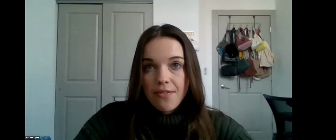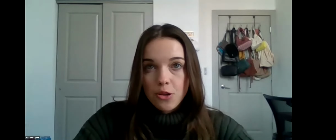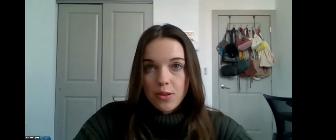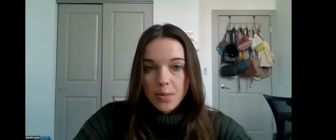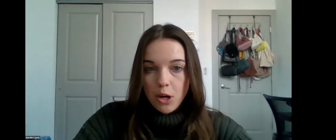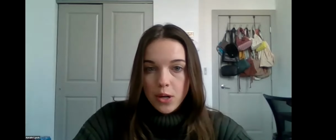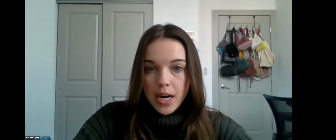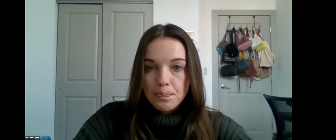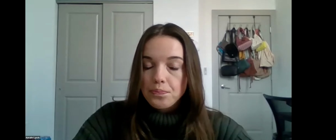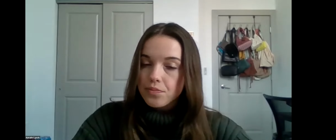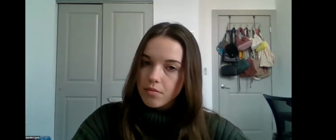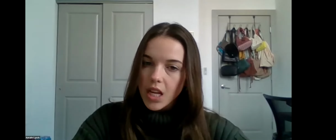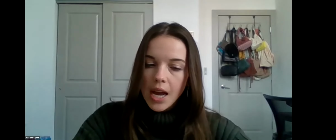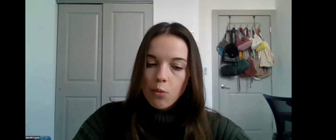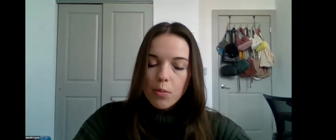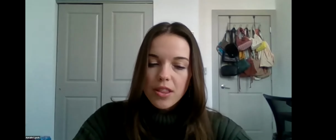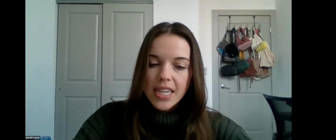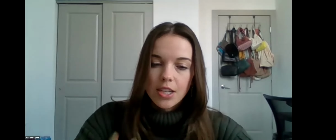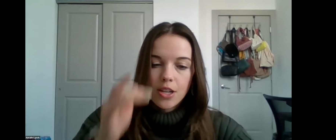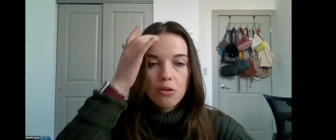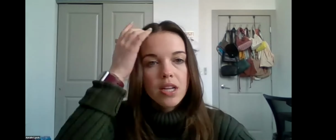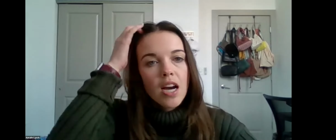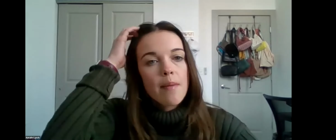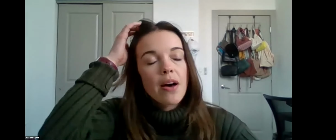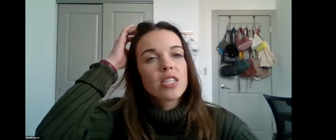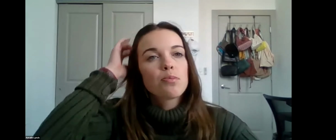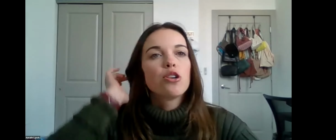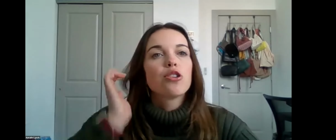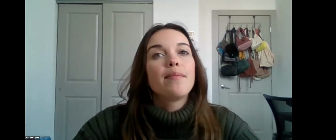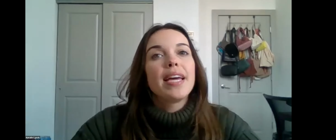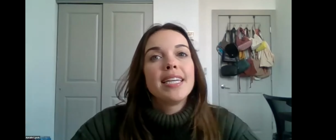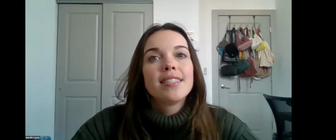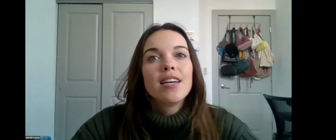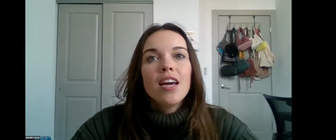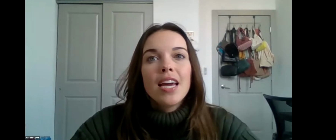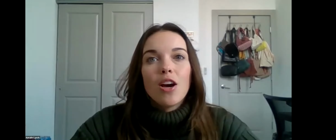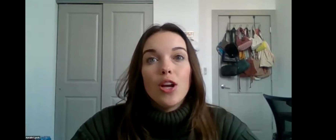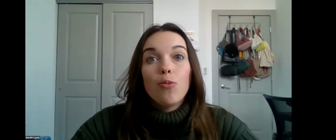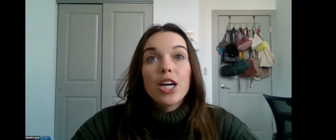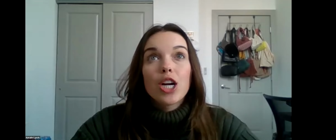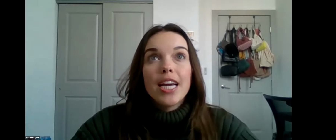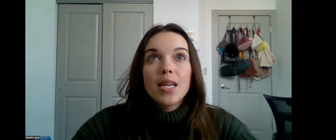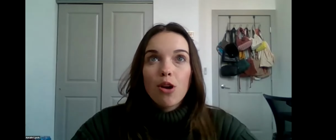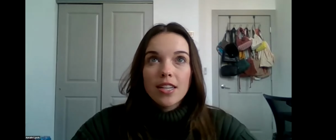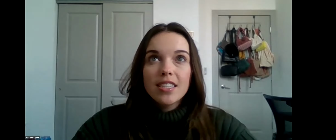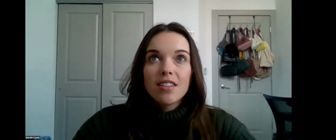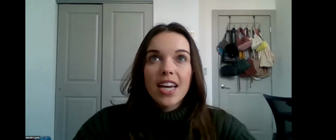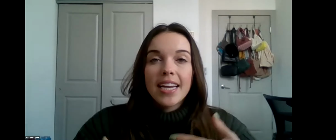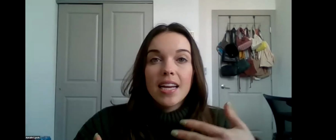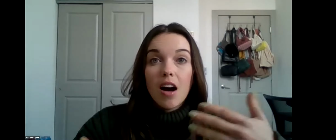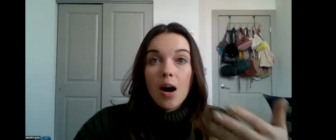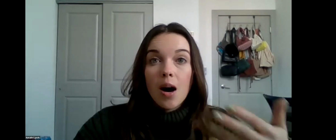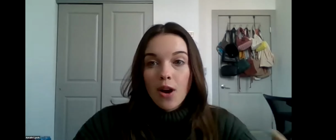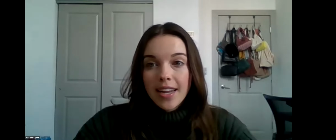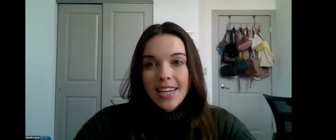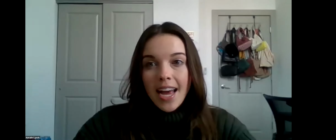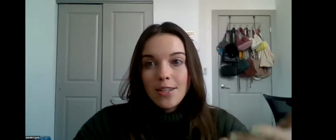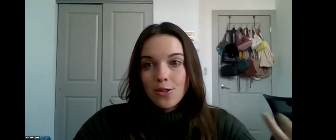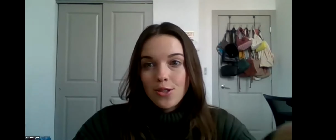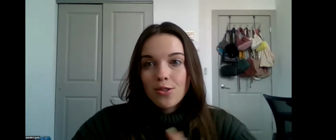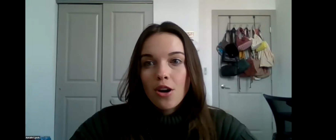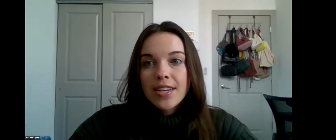are safe through this program. And one more thing to note about this program is we are in the process of getting it up and